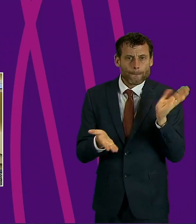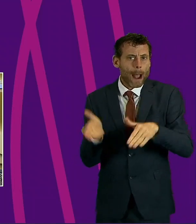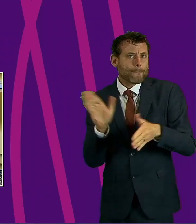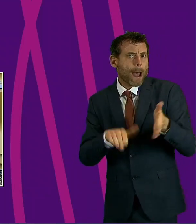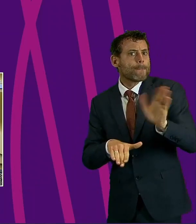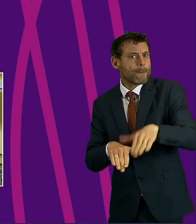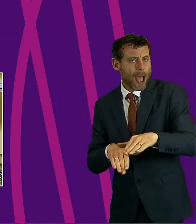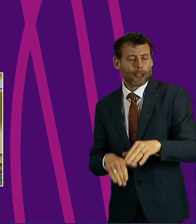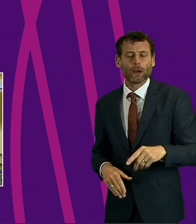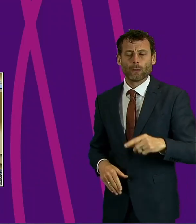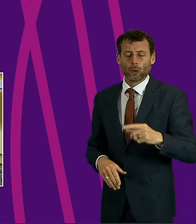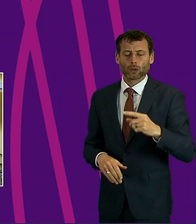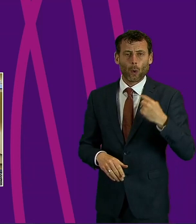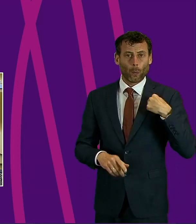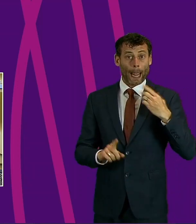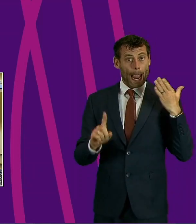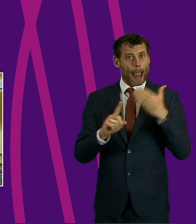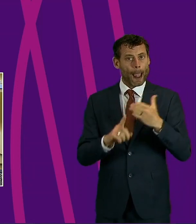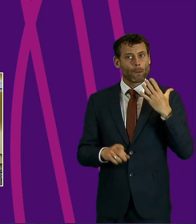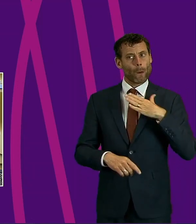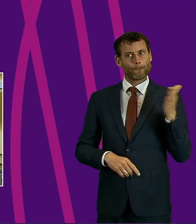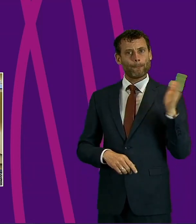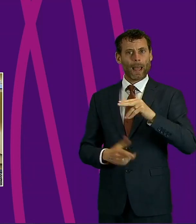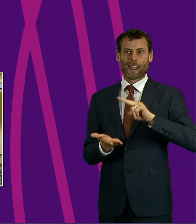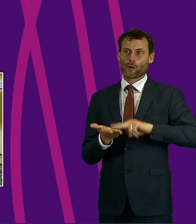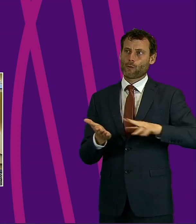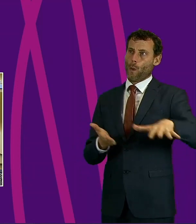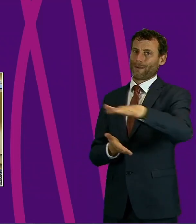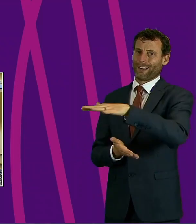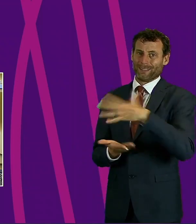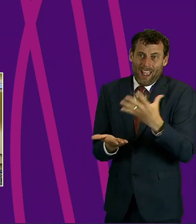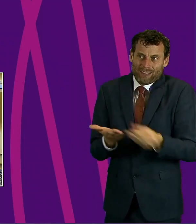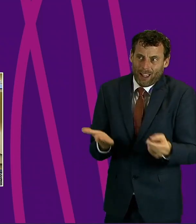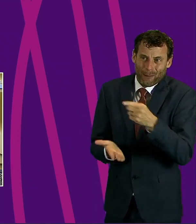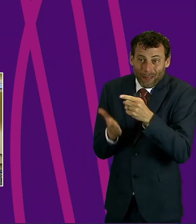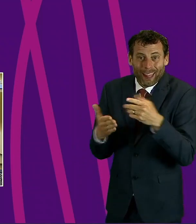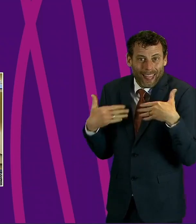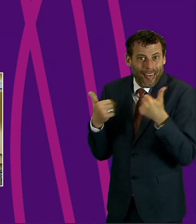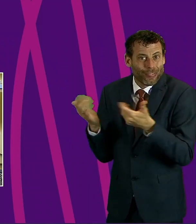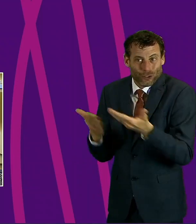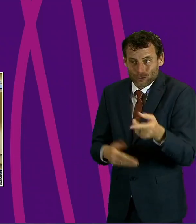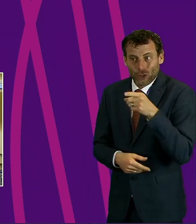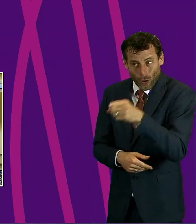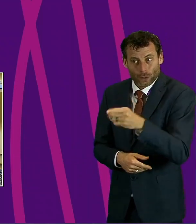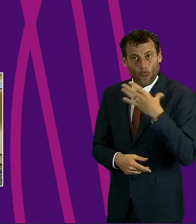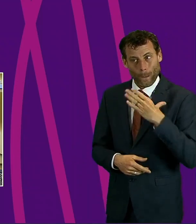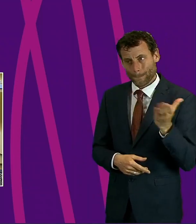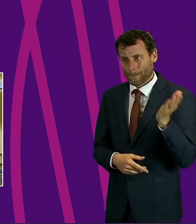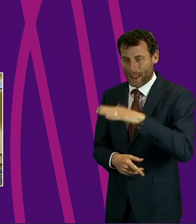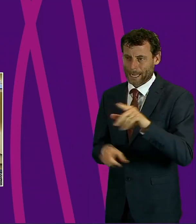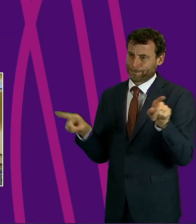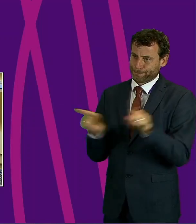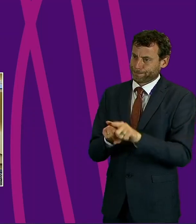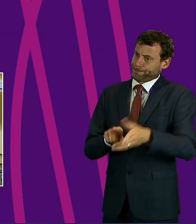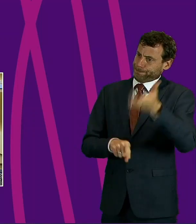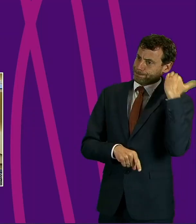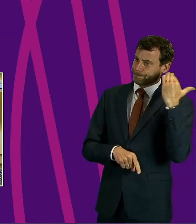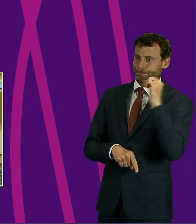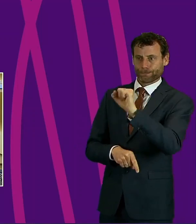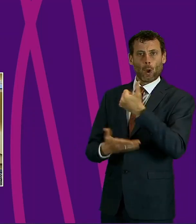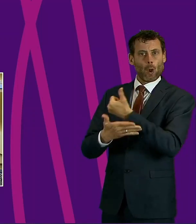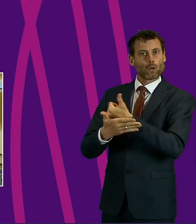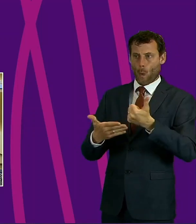to get back to normality, bringing the health service back into normal operation is absolutely at the heart of that. Of course,